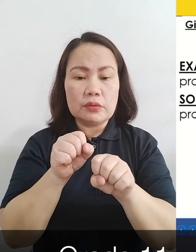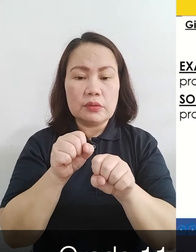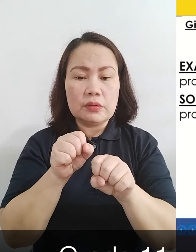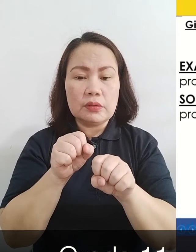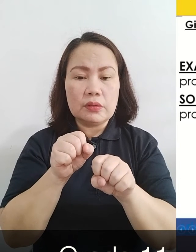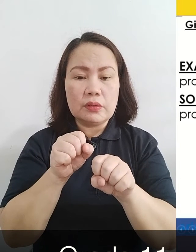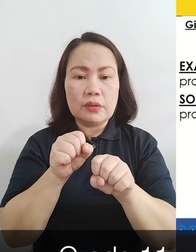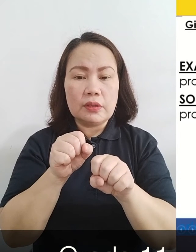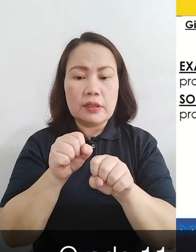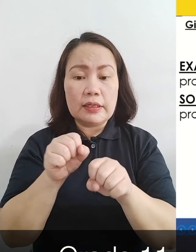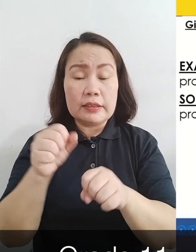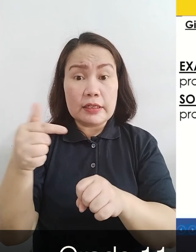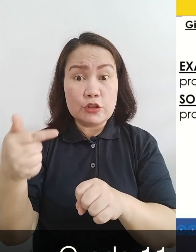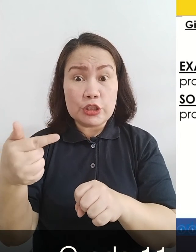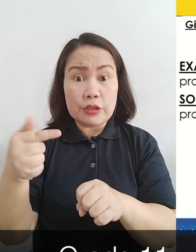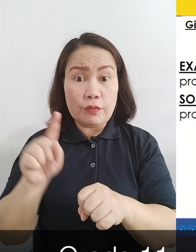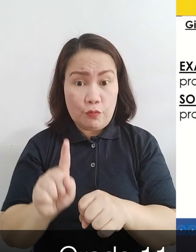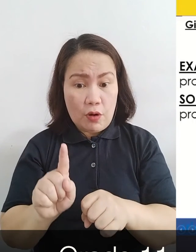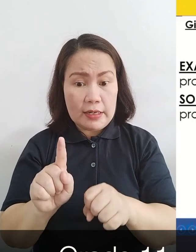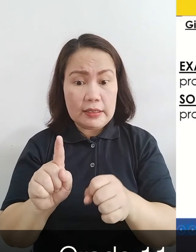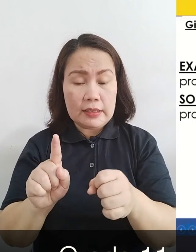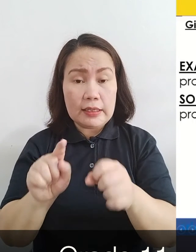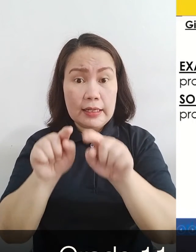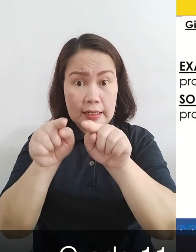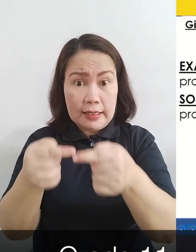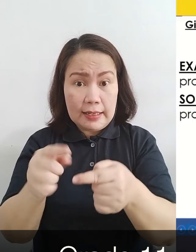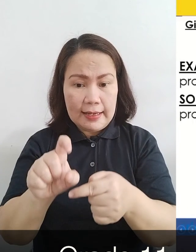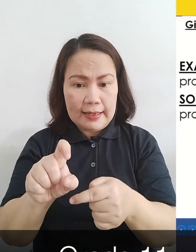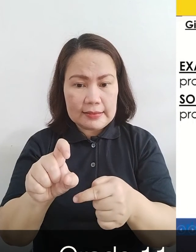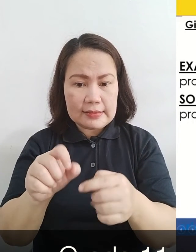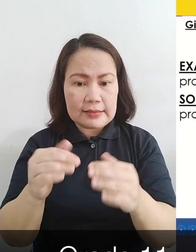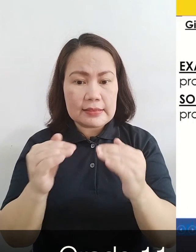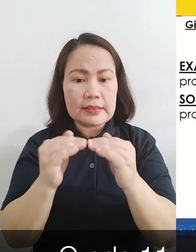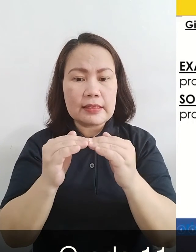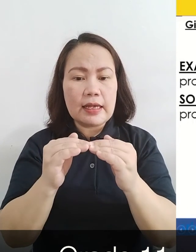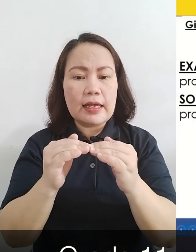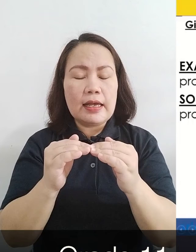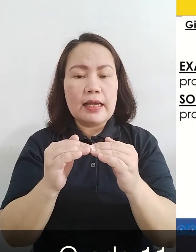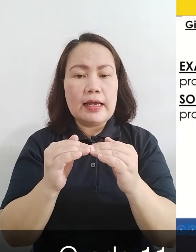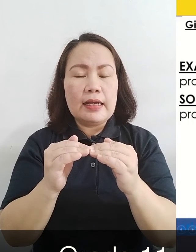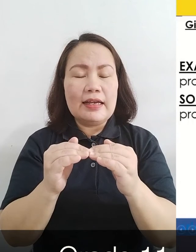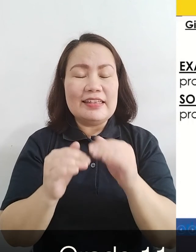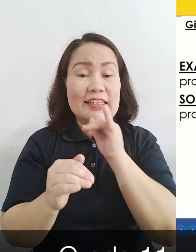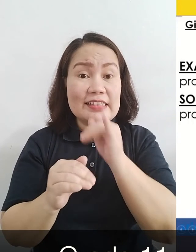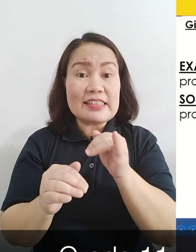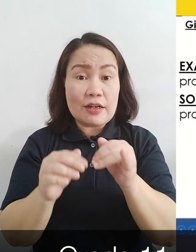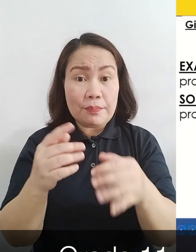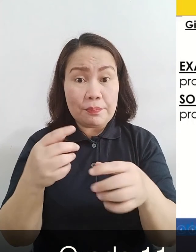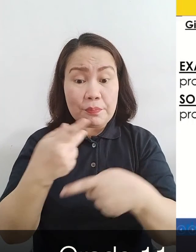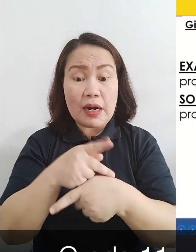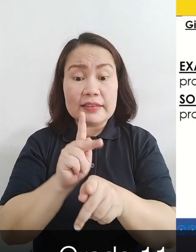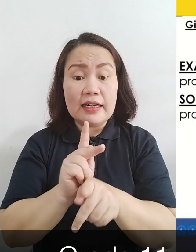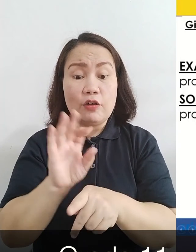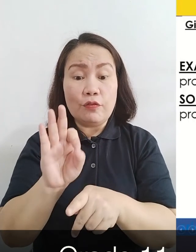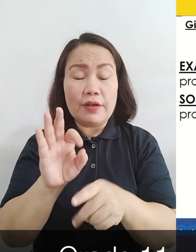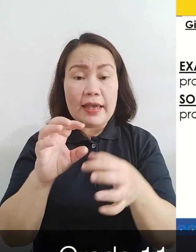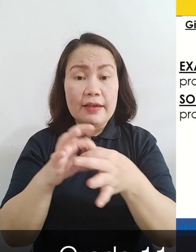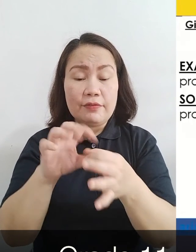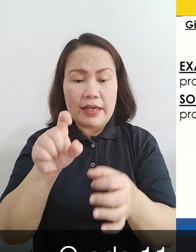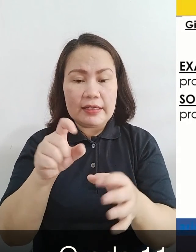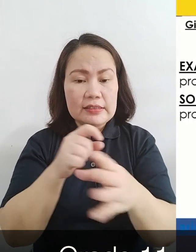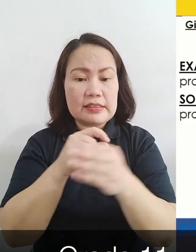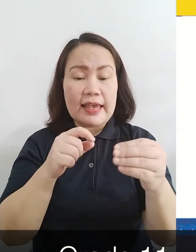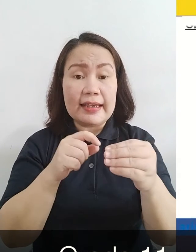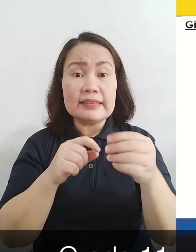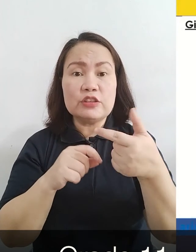the g of 1x is the product of f of x and q of x.